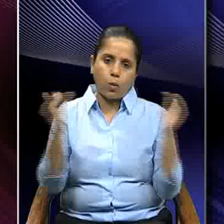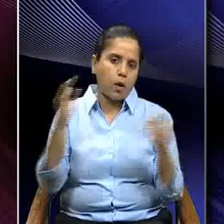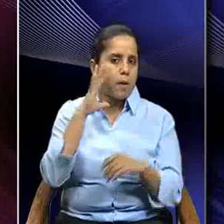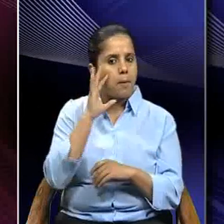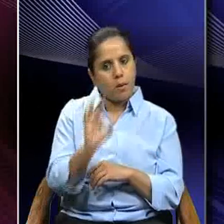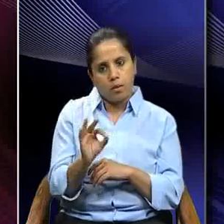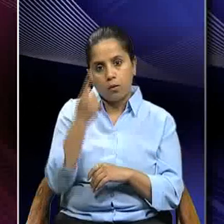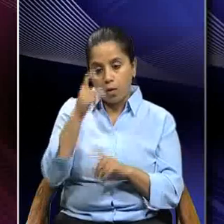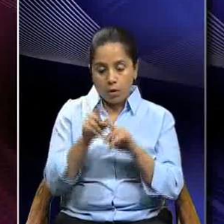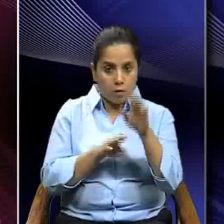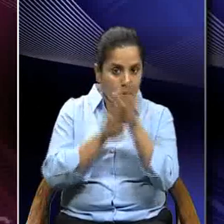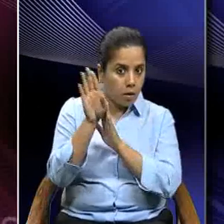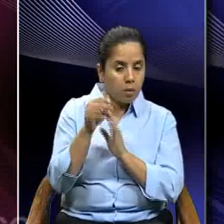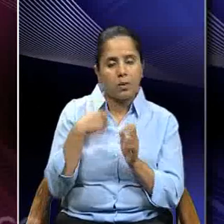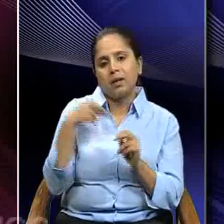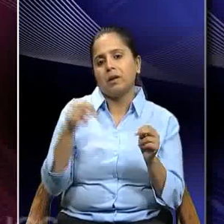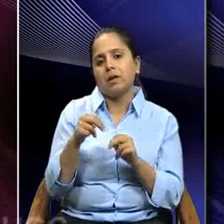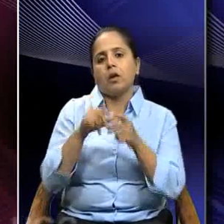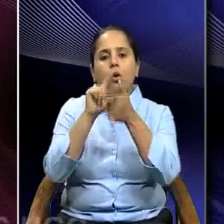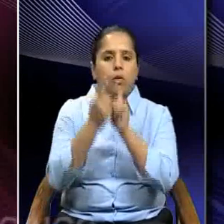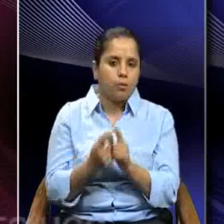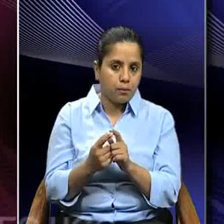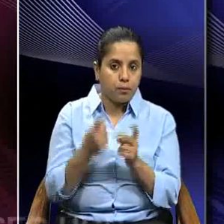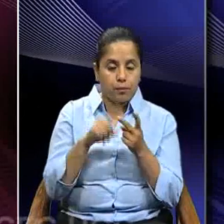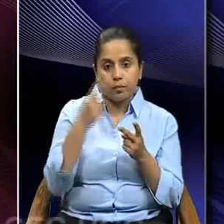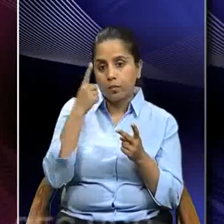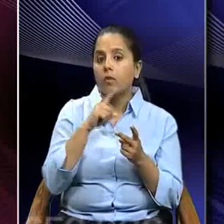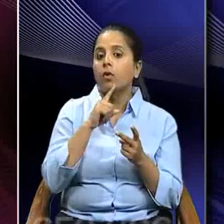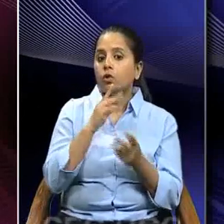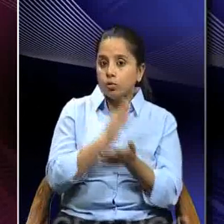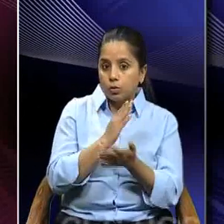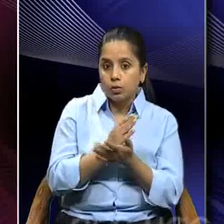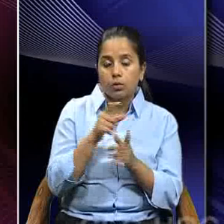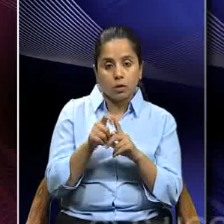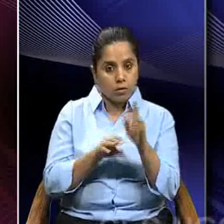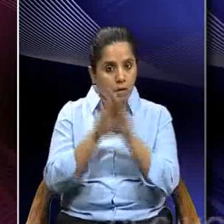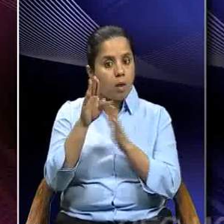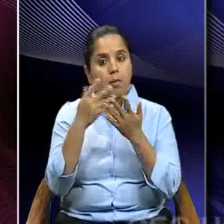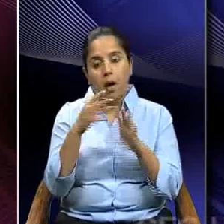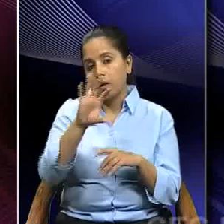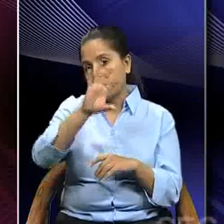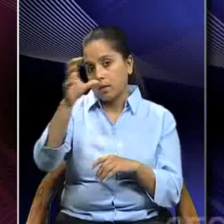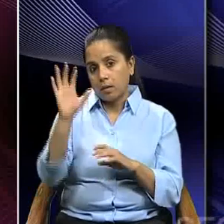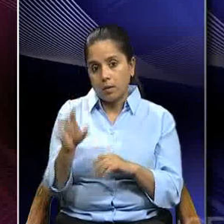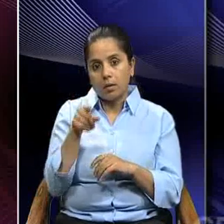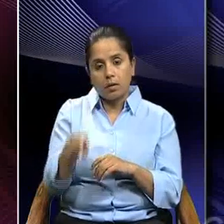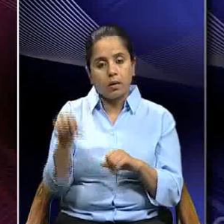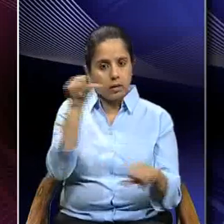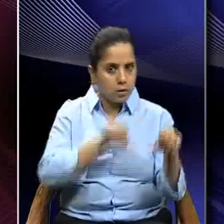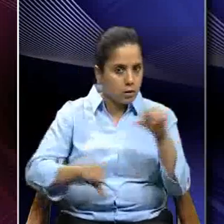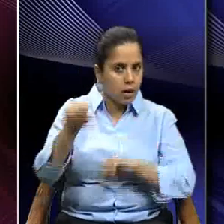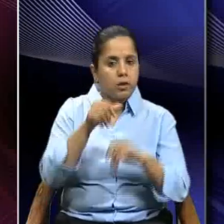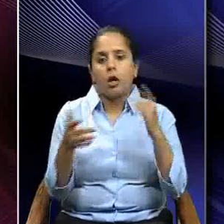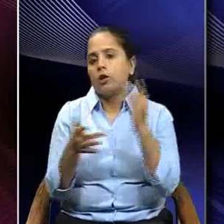For development, we need logic. For ensuring the development of any nation, it is the science and